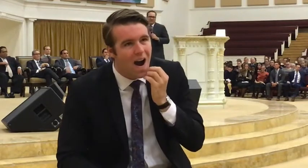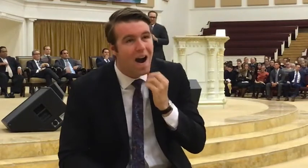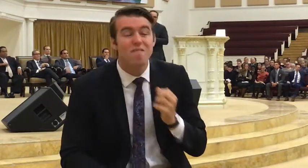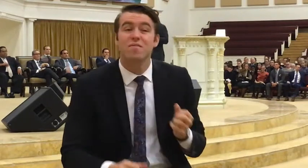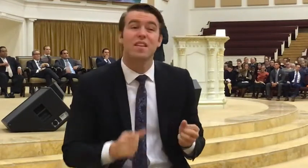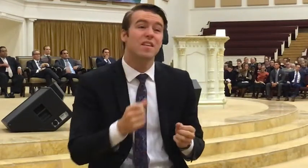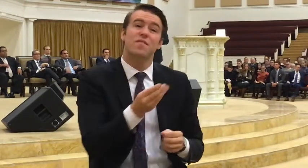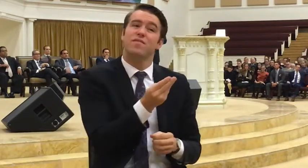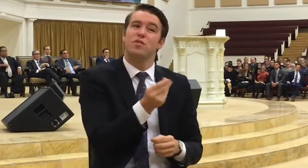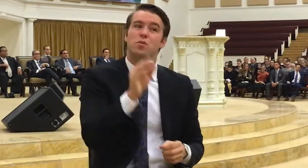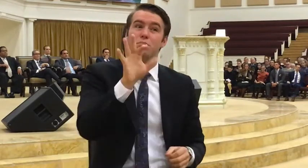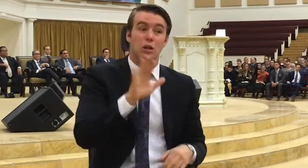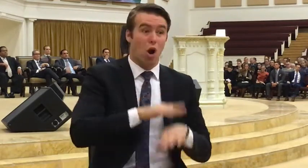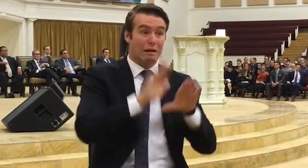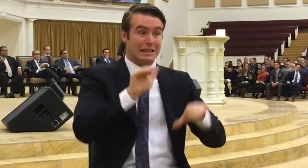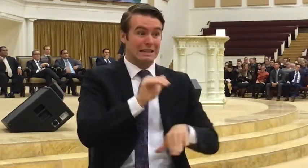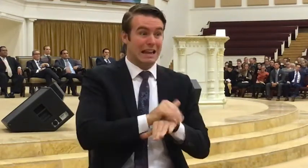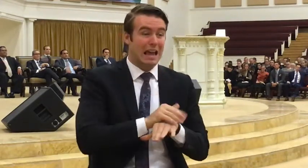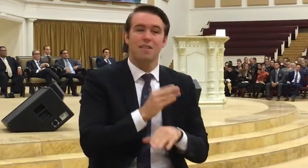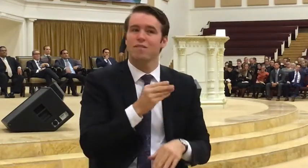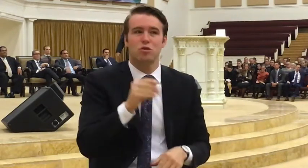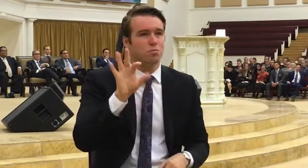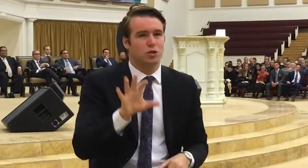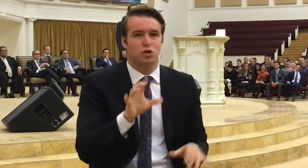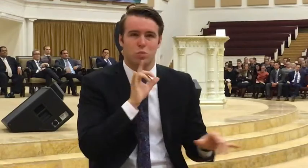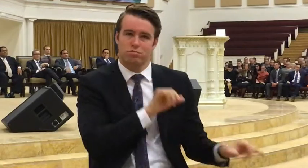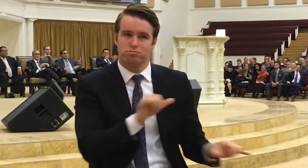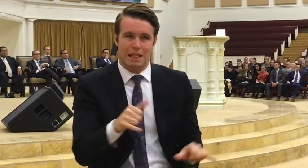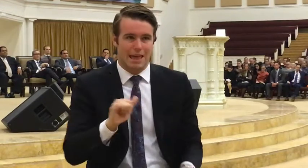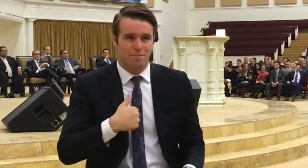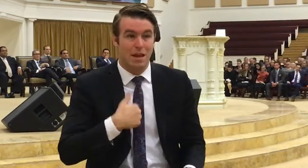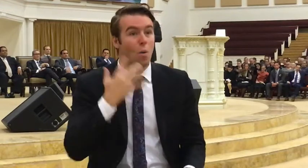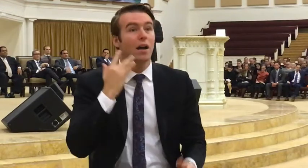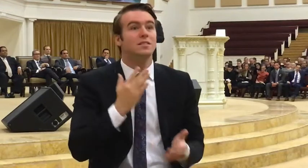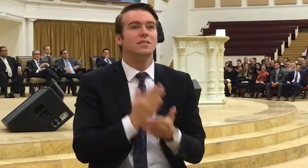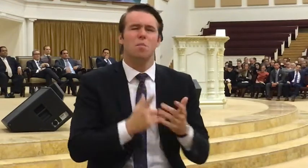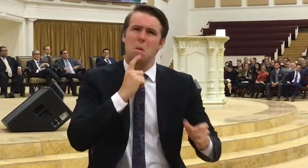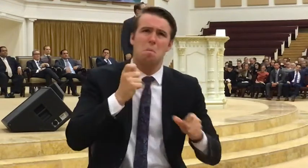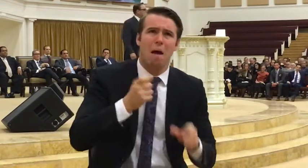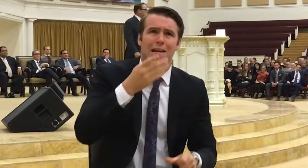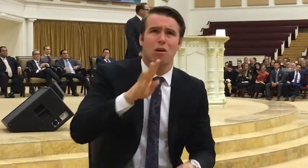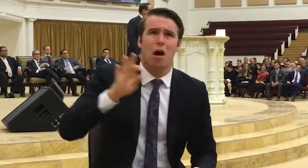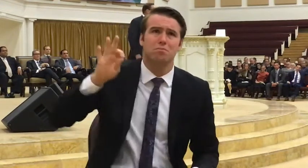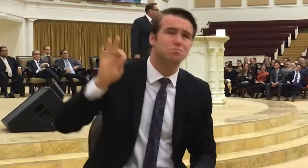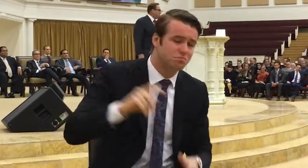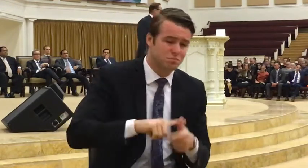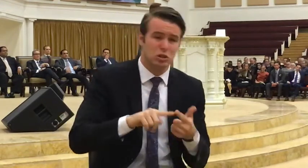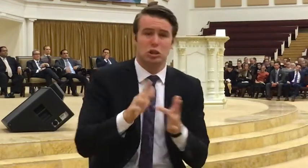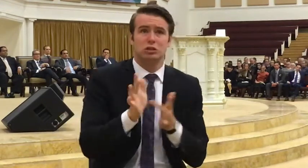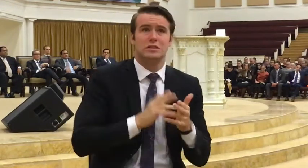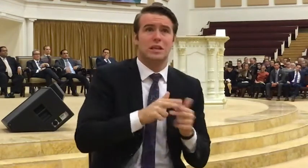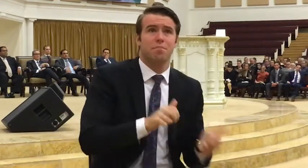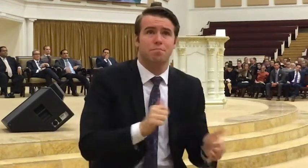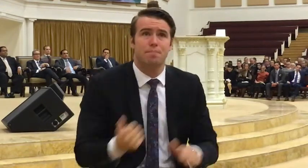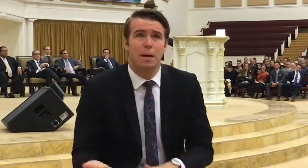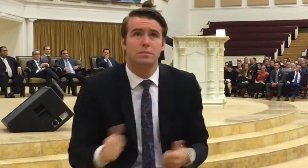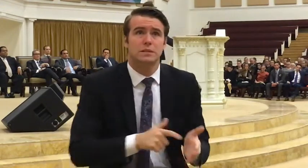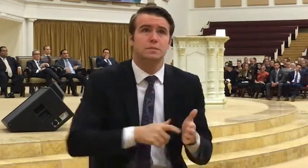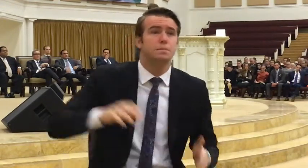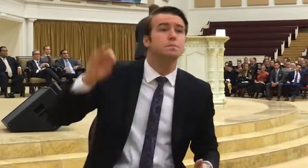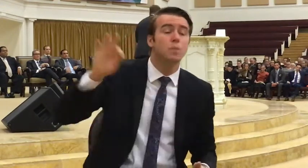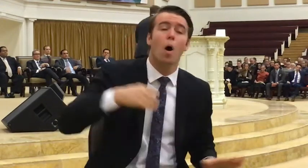preachers preaching this on Sunday night. We'd rather preach about the mighty God of Christ. We'd rather preach about Jesus' name baptism. And there's a place